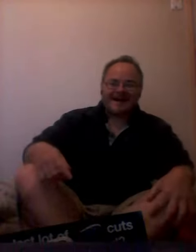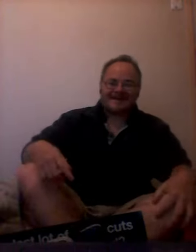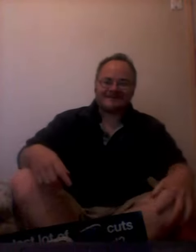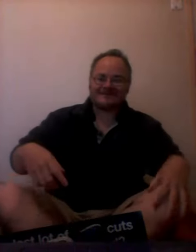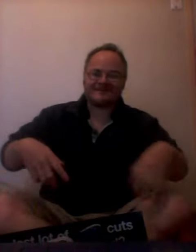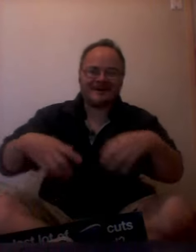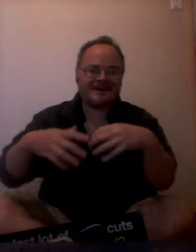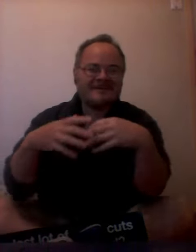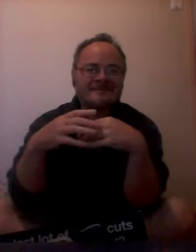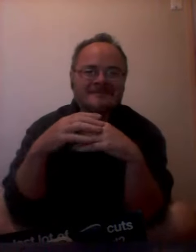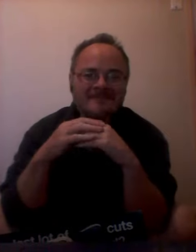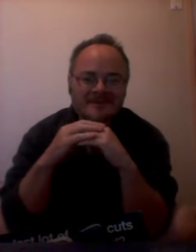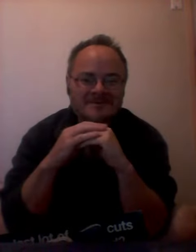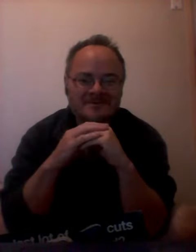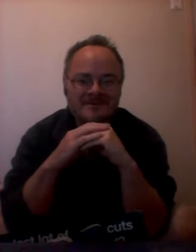eighth doctor, very serious,